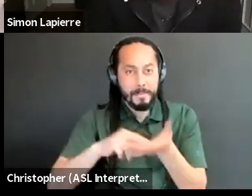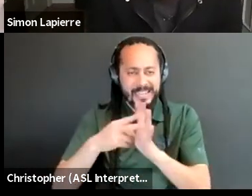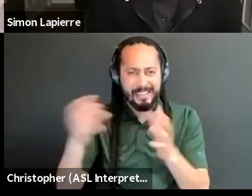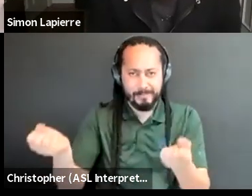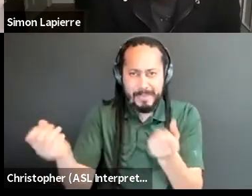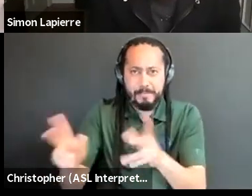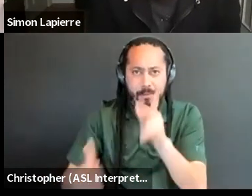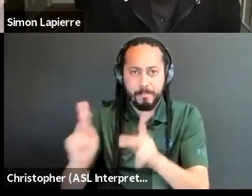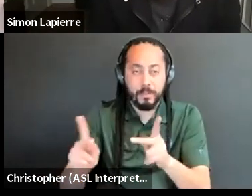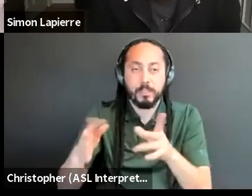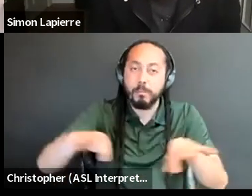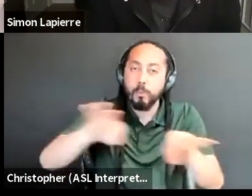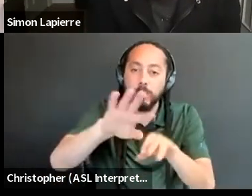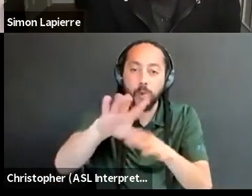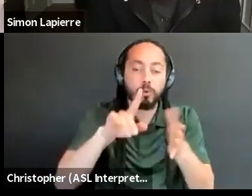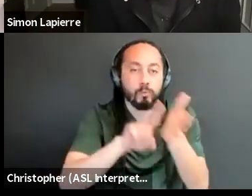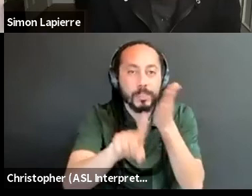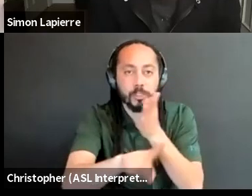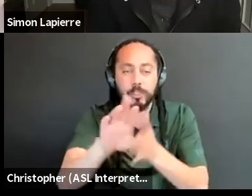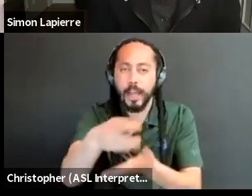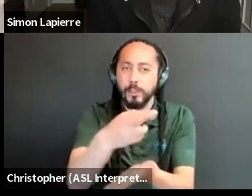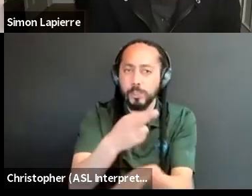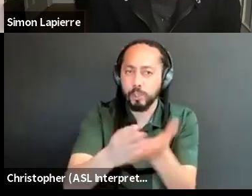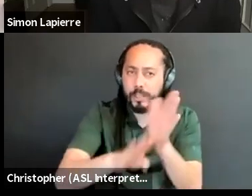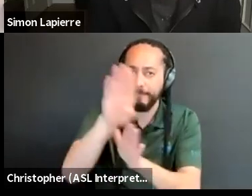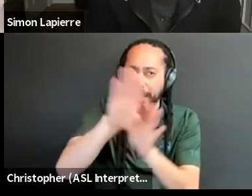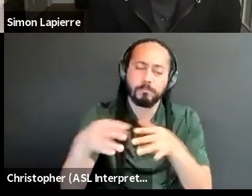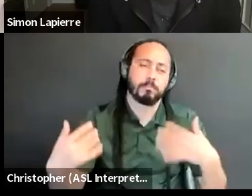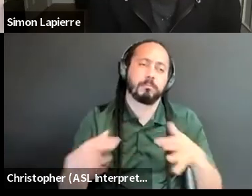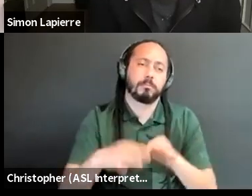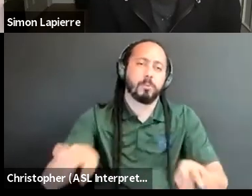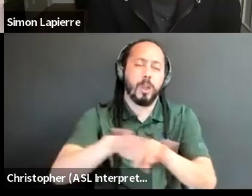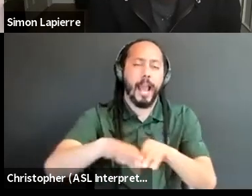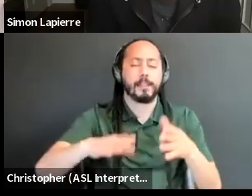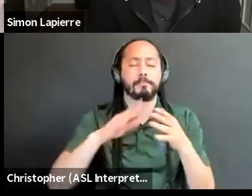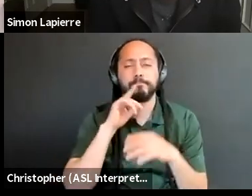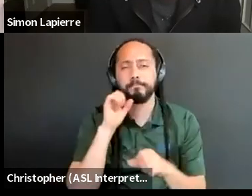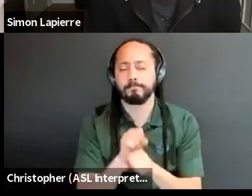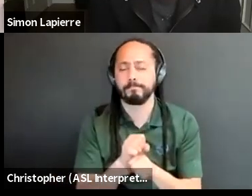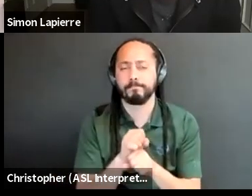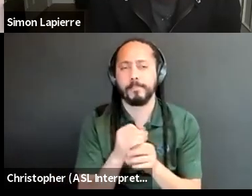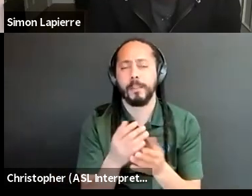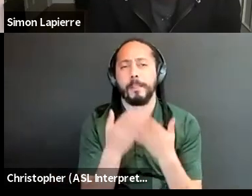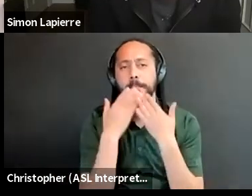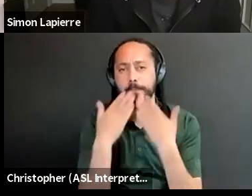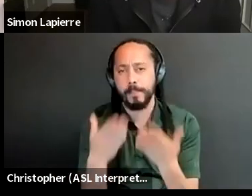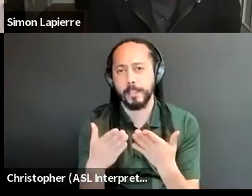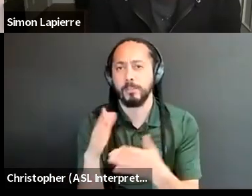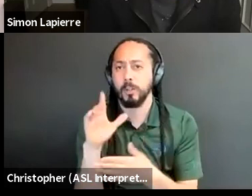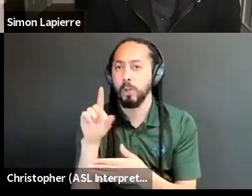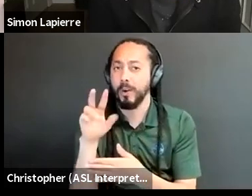all doing and the resources that you're developing. And we truly thank you, Loretta, Joan,